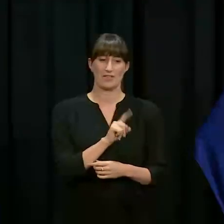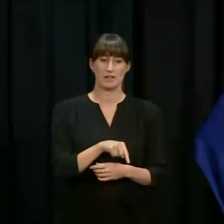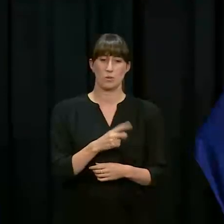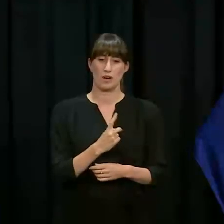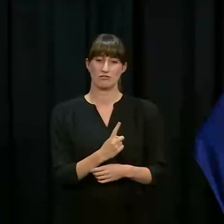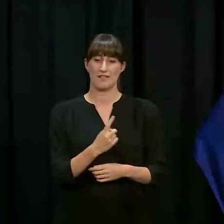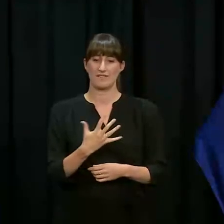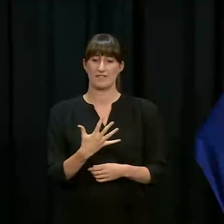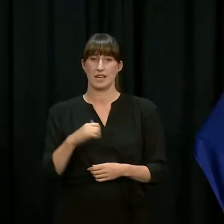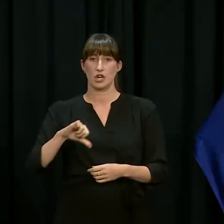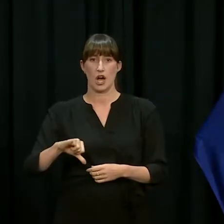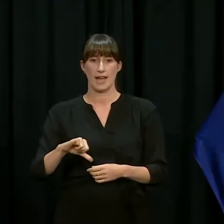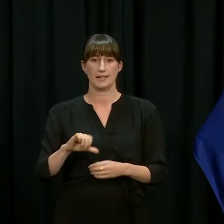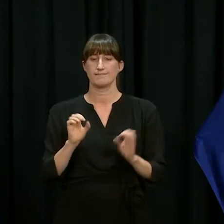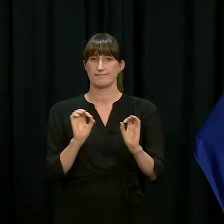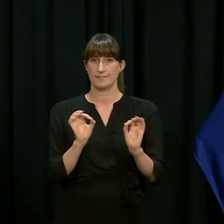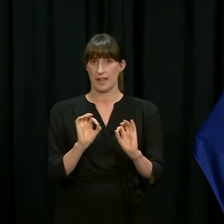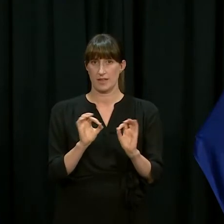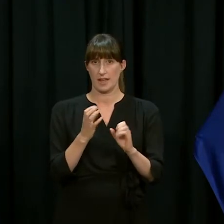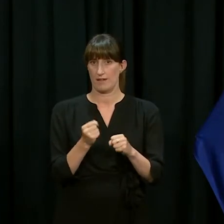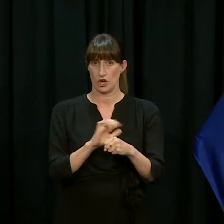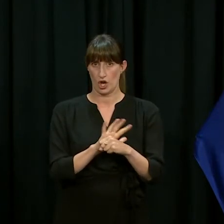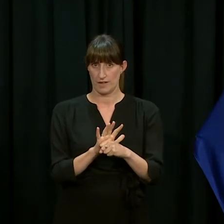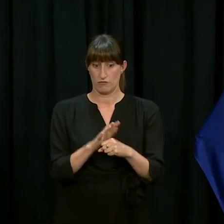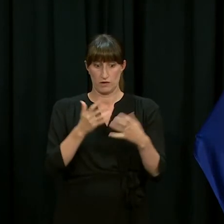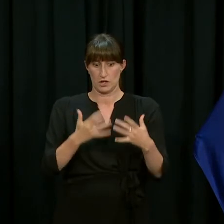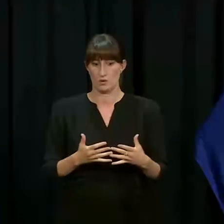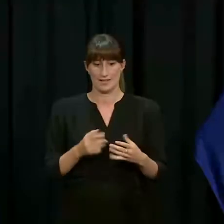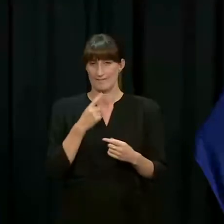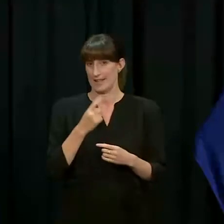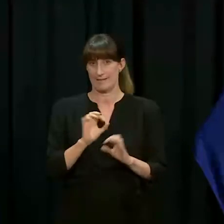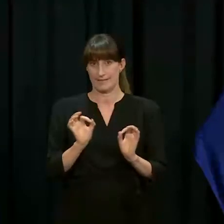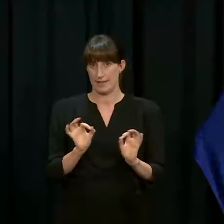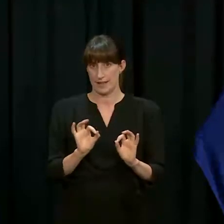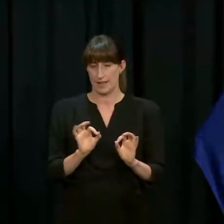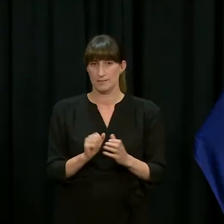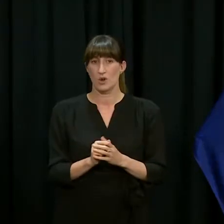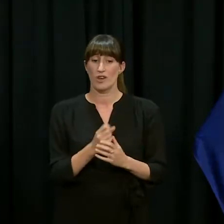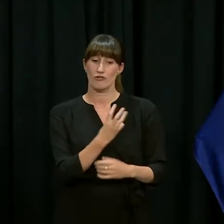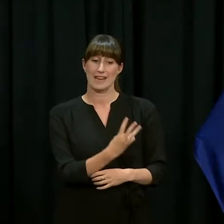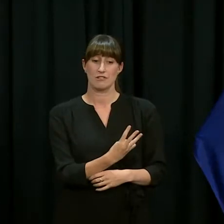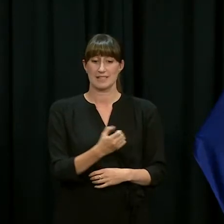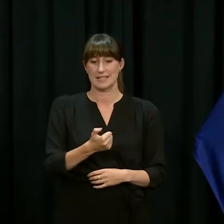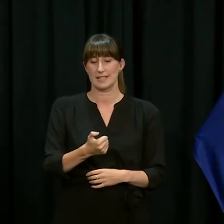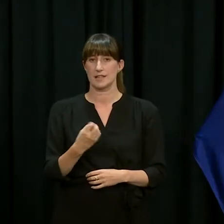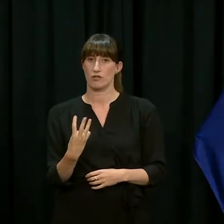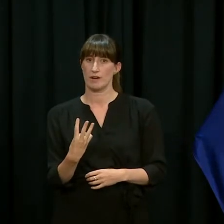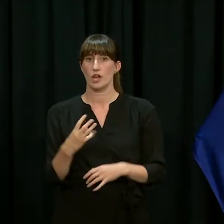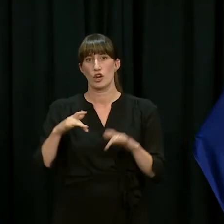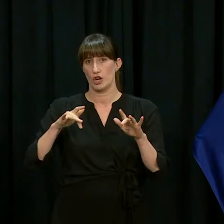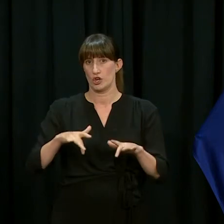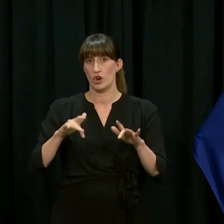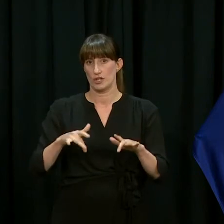1,159, have returned negative results, and there are still 363 outstanding.